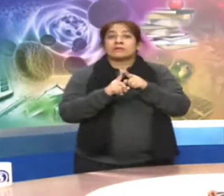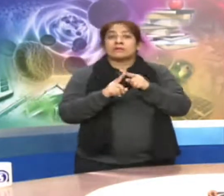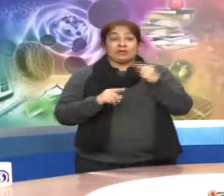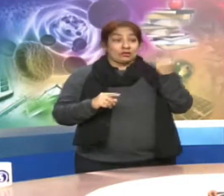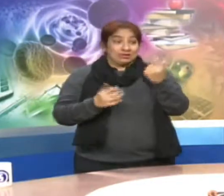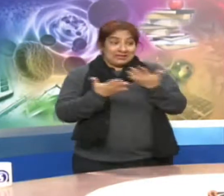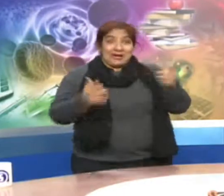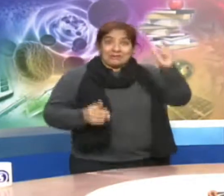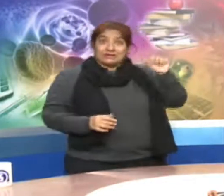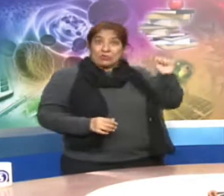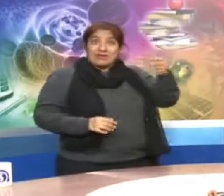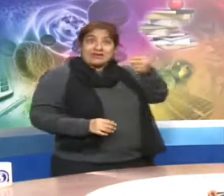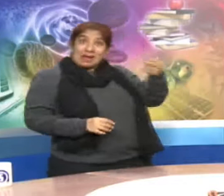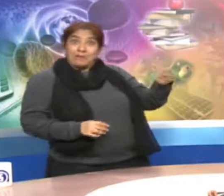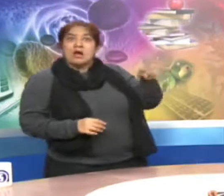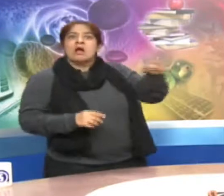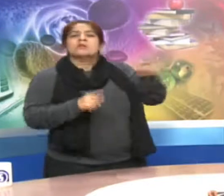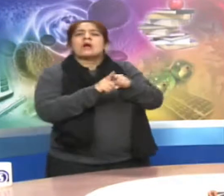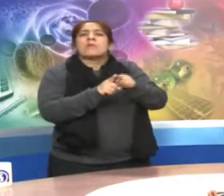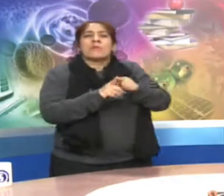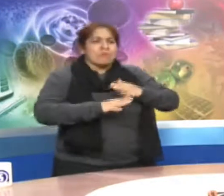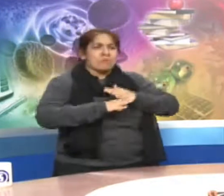Ways and means of consumer protection.